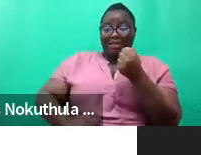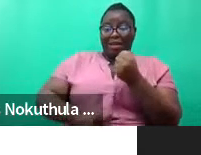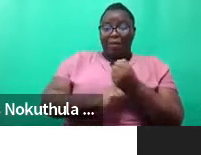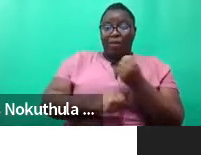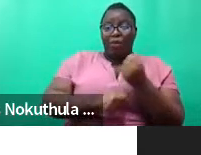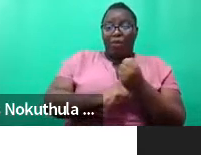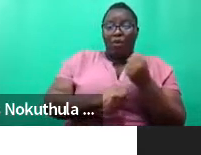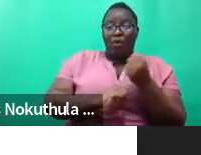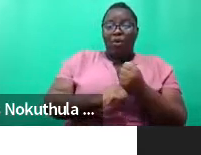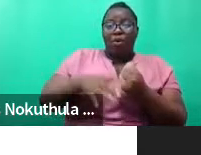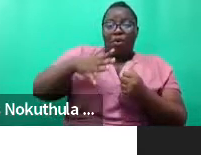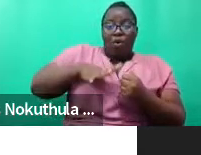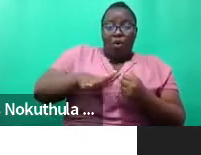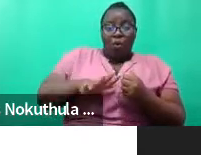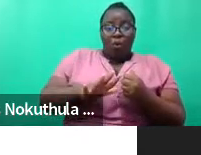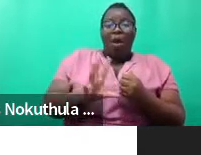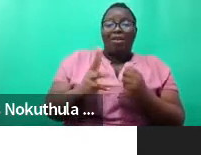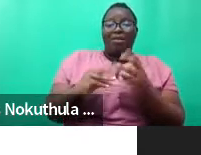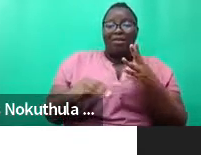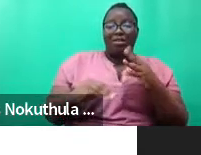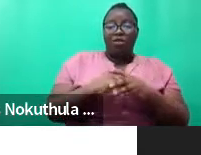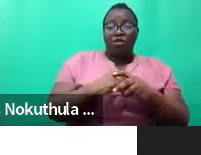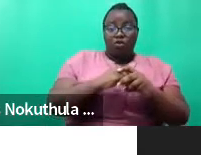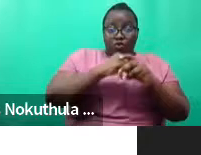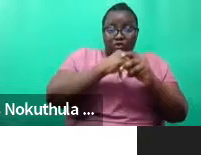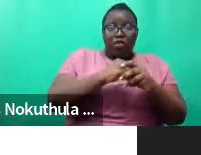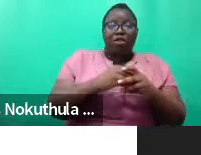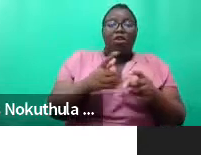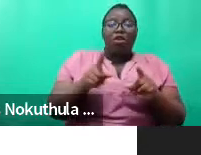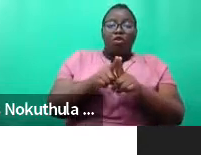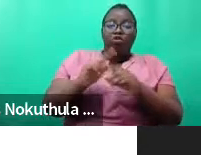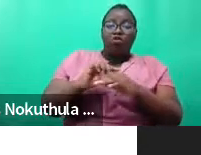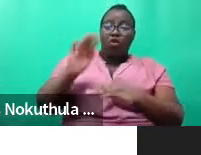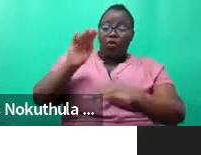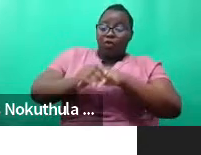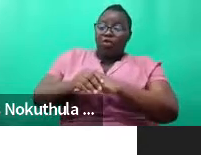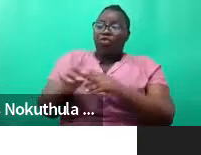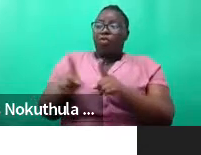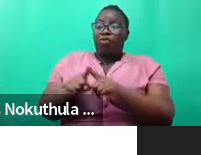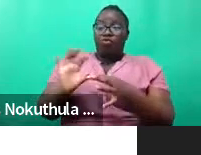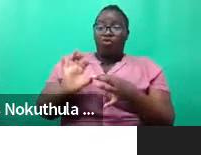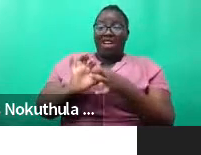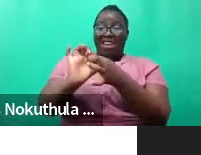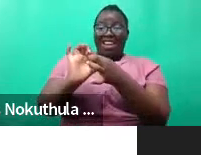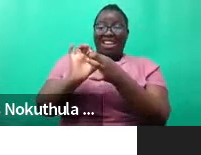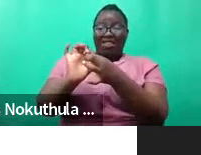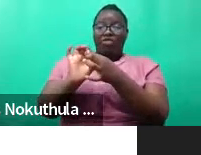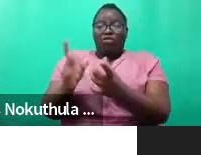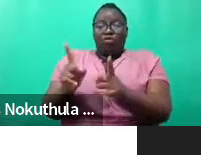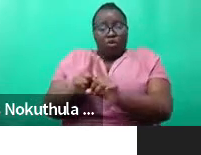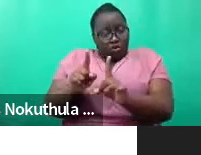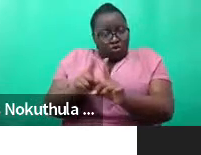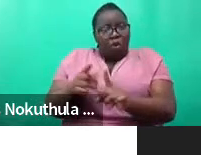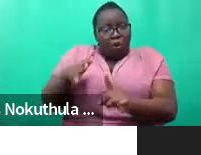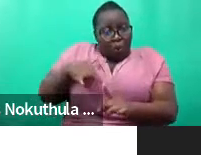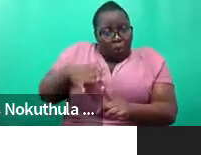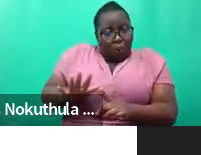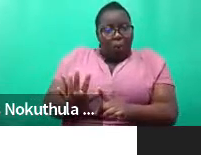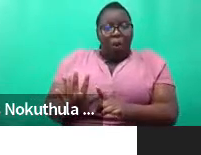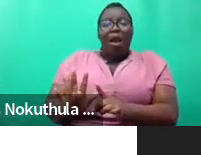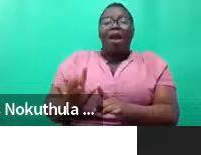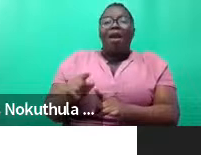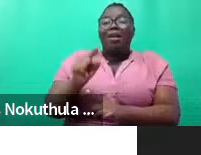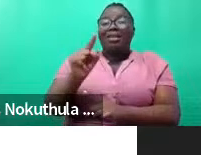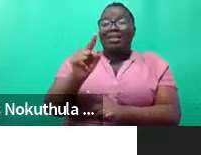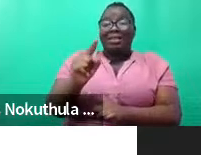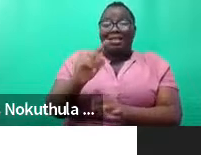We want better social inclusion to support friendships and relationships. And of course, we want there to be